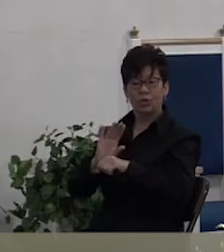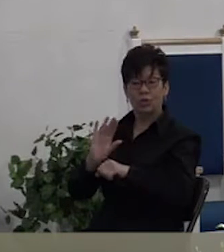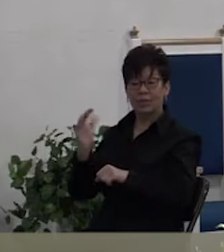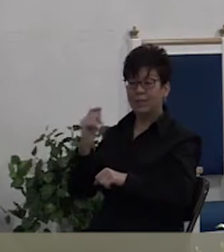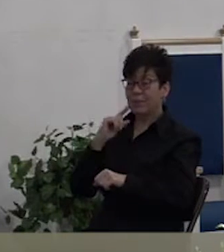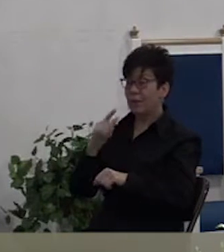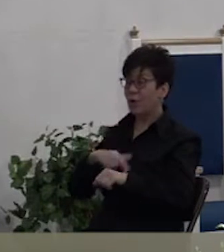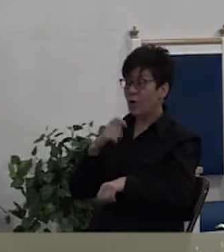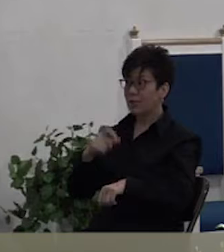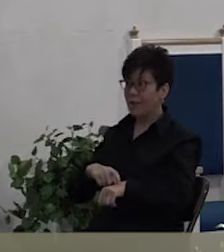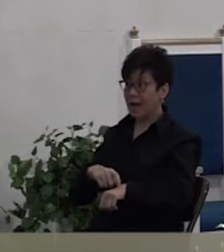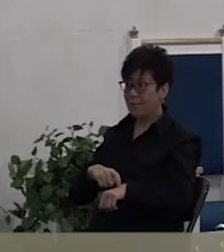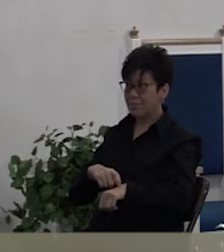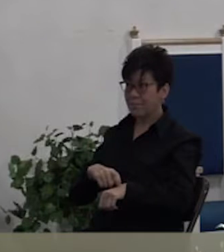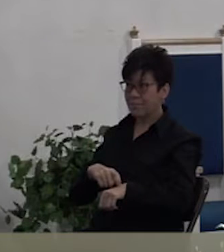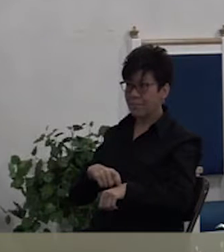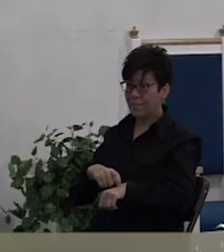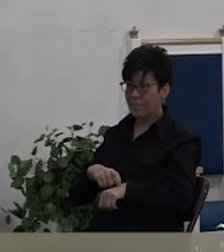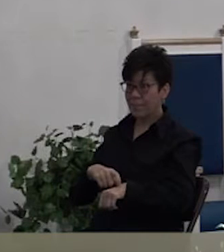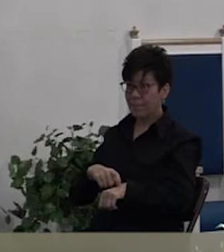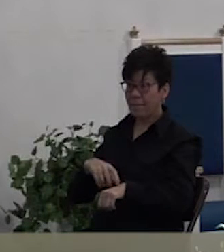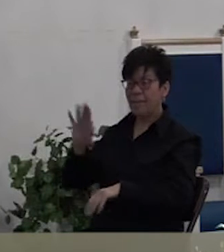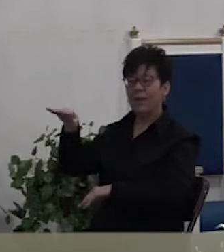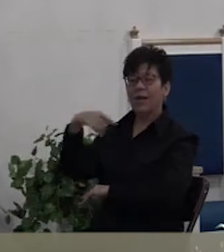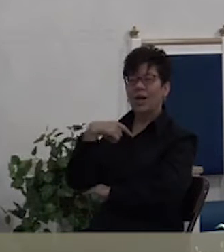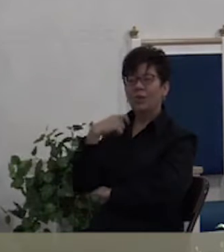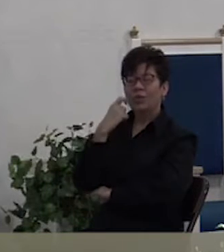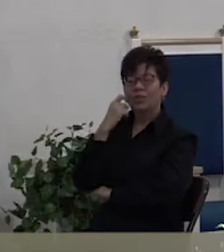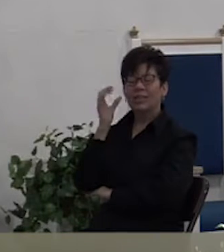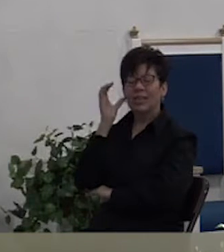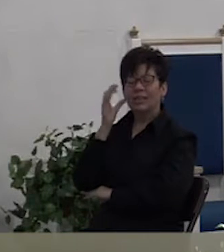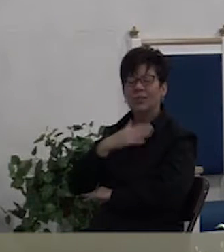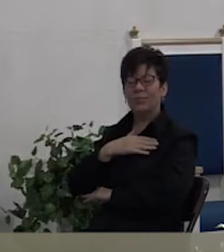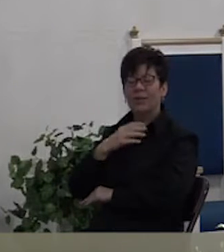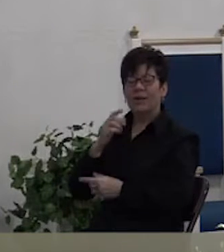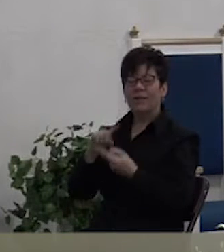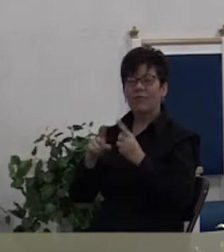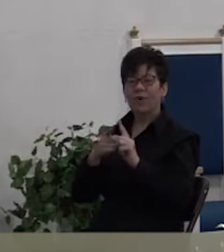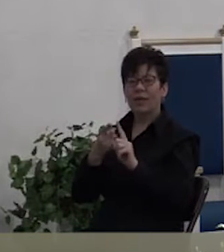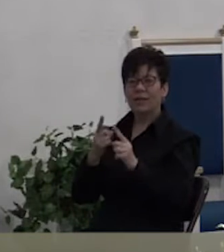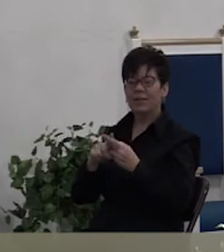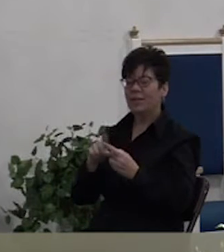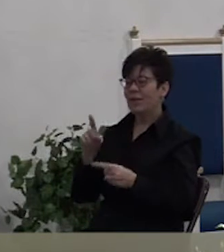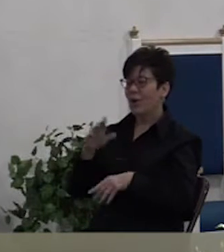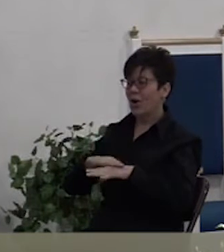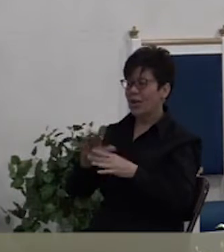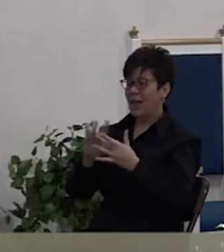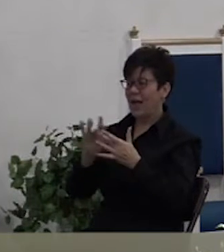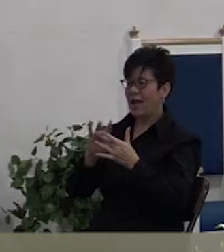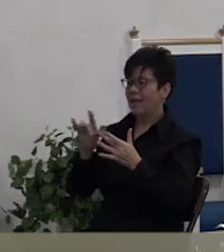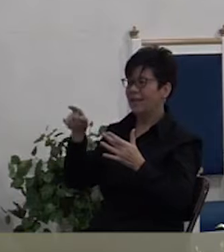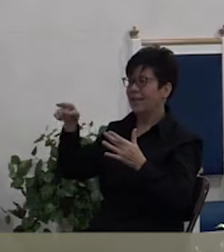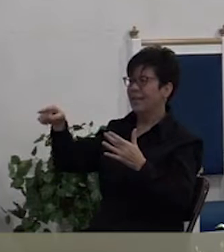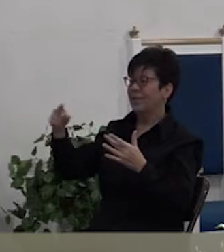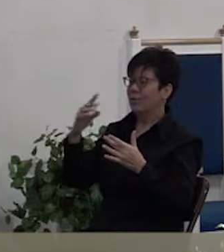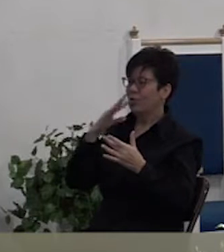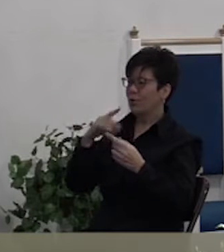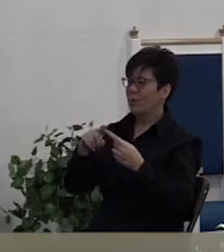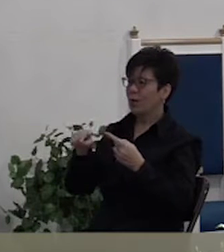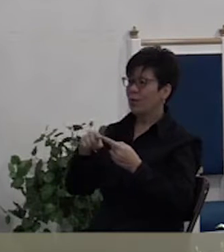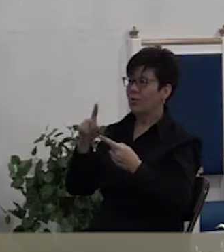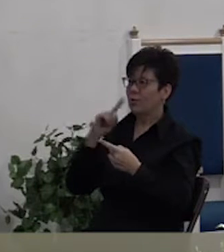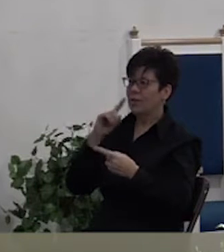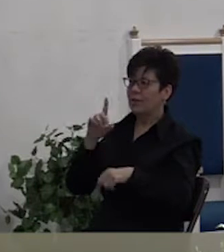time. I was just listening to my friend Bishop Rader Johnson online, and he was talking about when he was